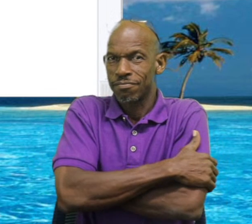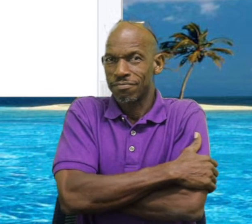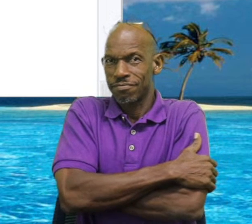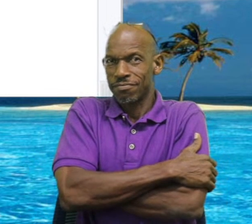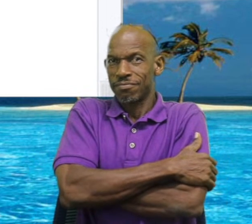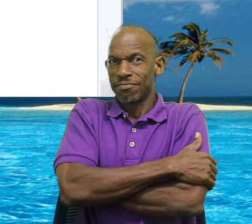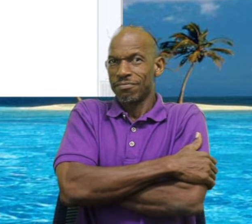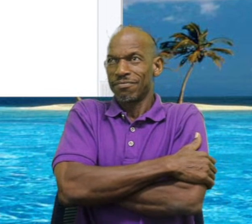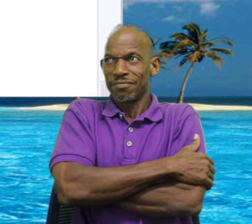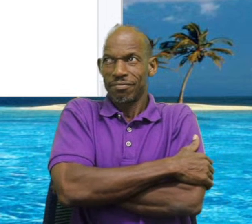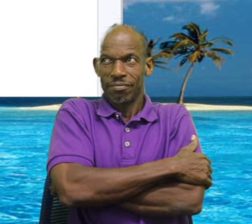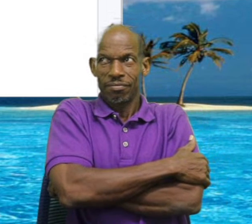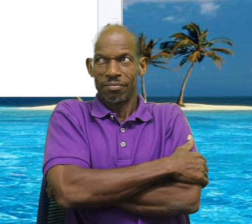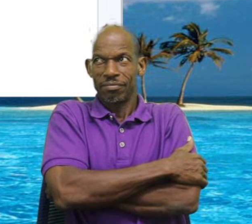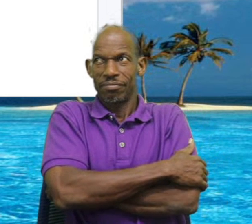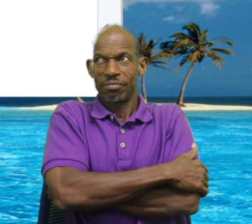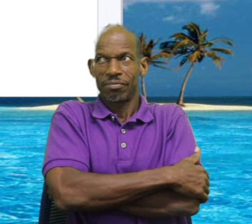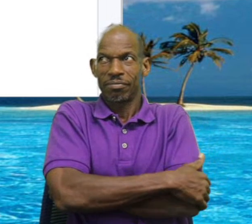another,